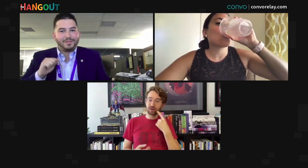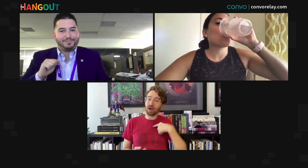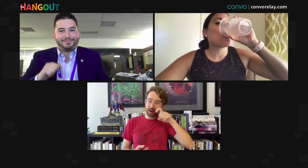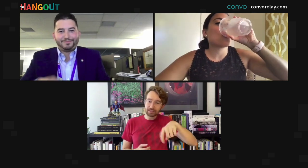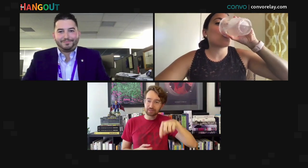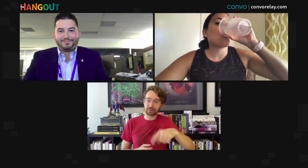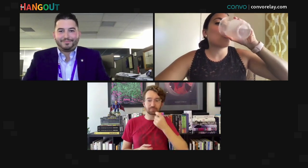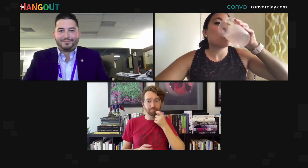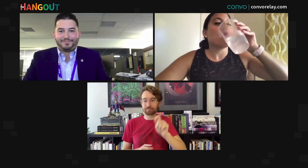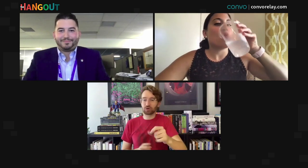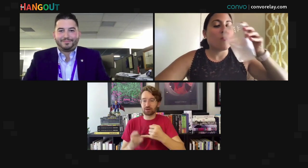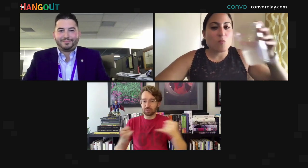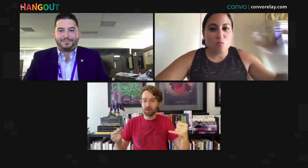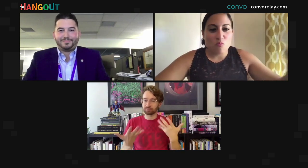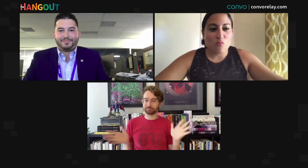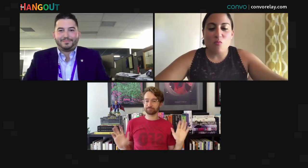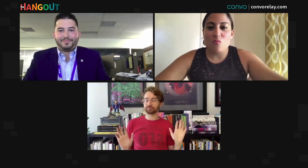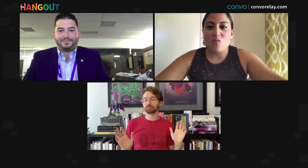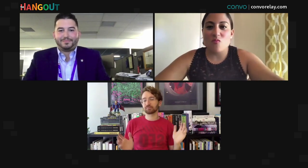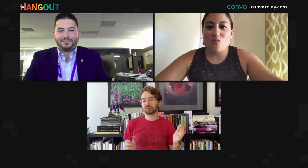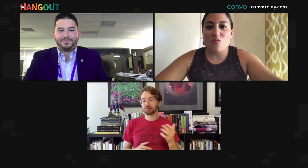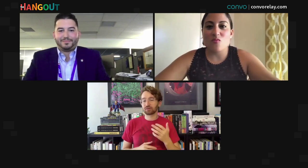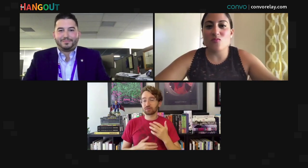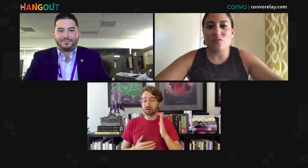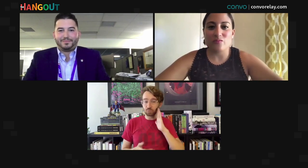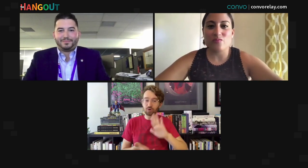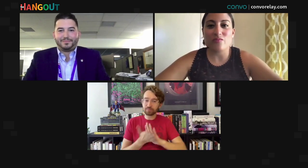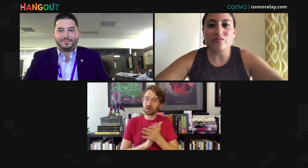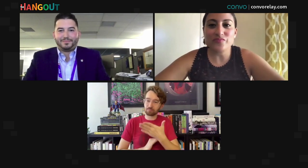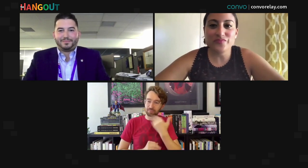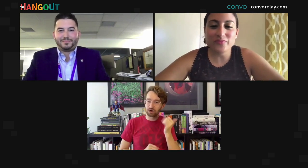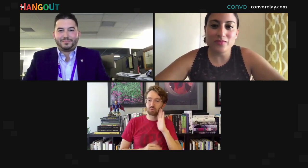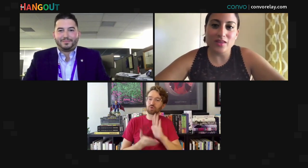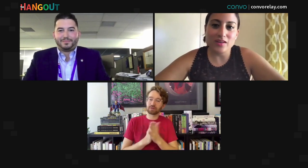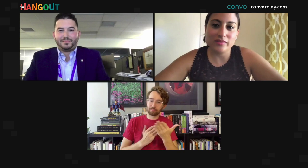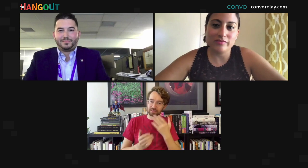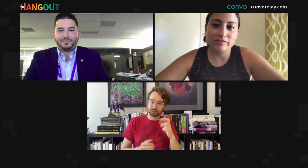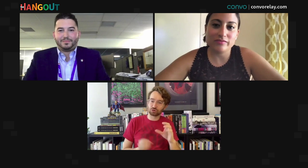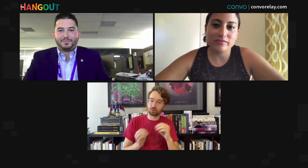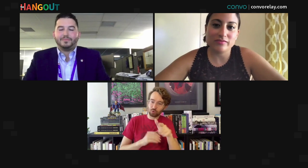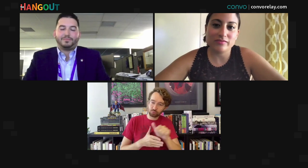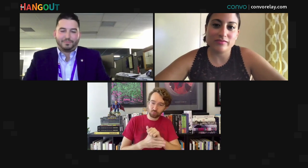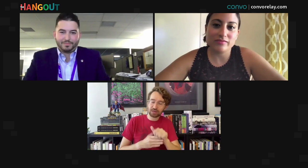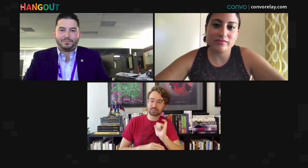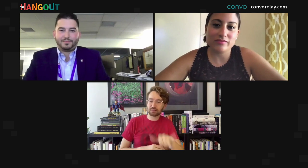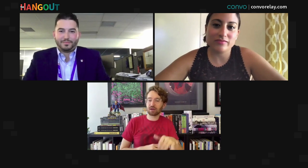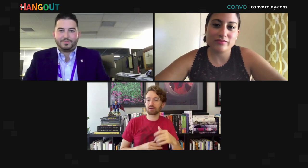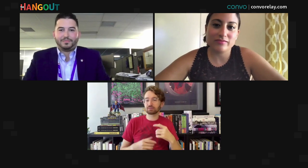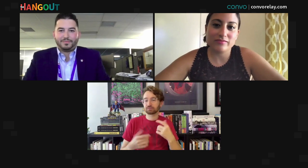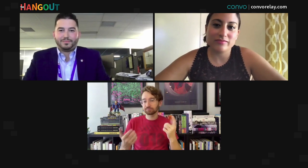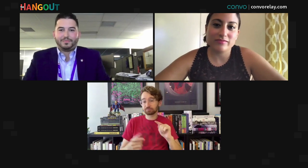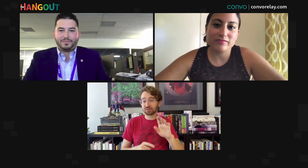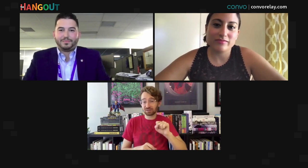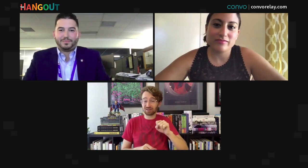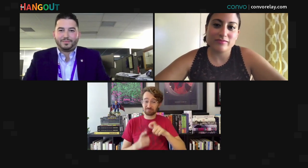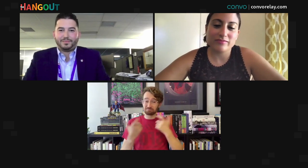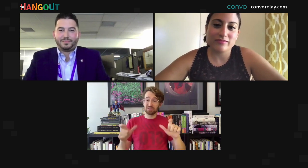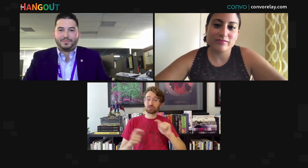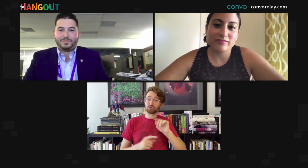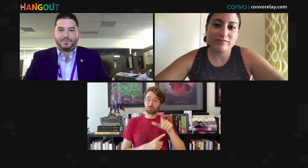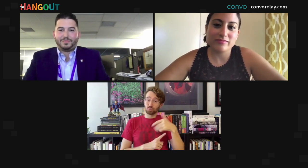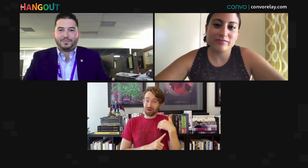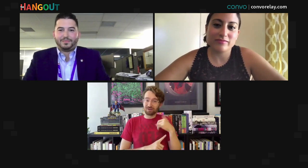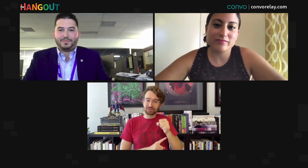and just say no, or just say, I need this, period, bottom line. And you'll become better at it. It'll become easier the more you